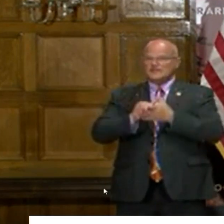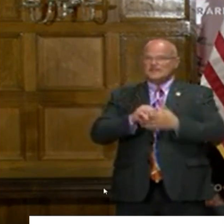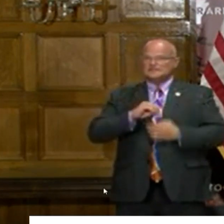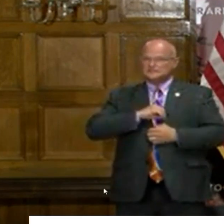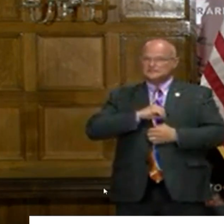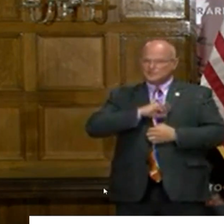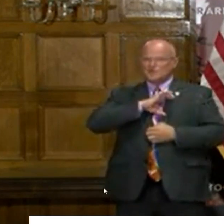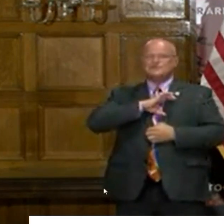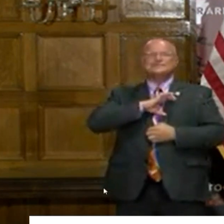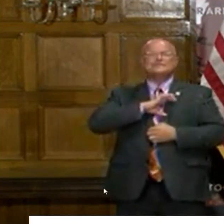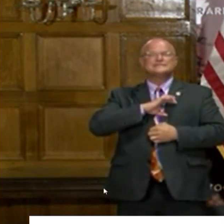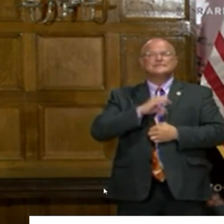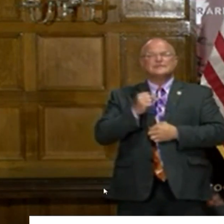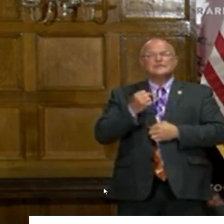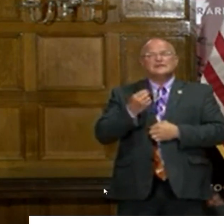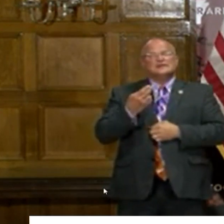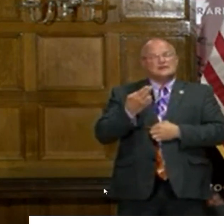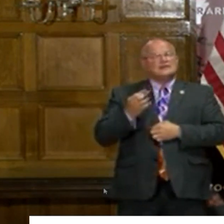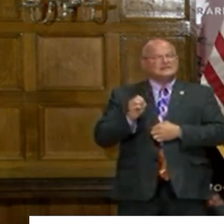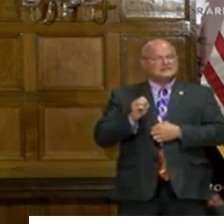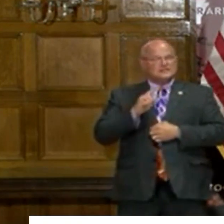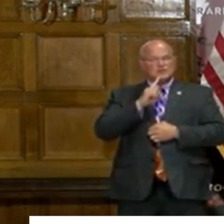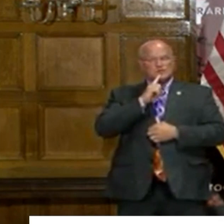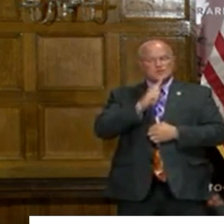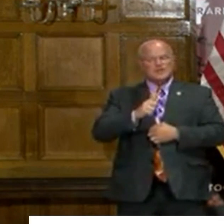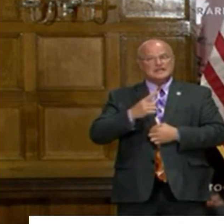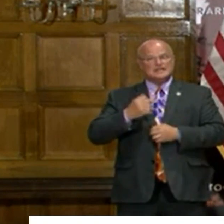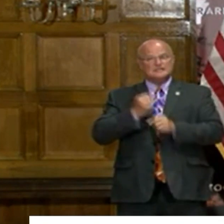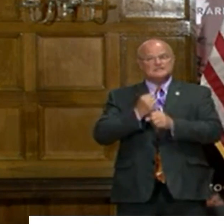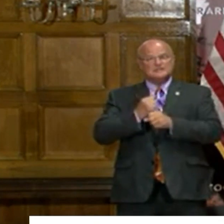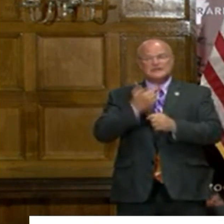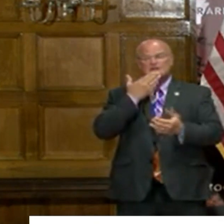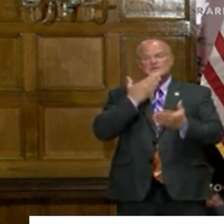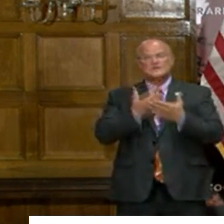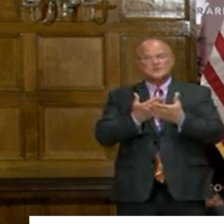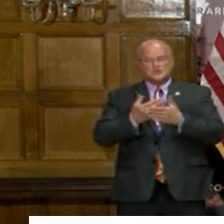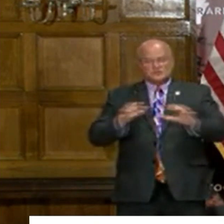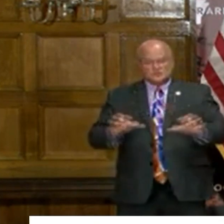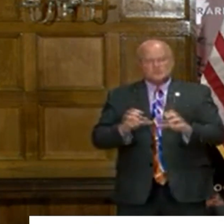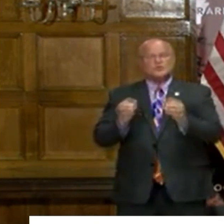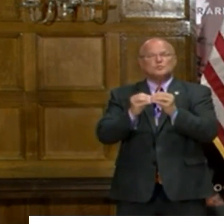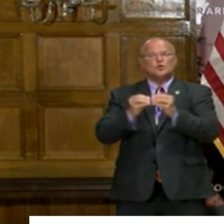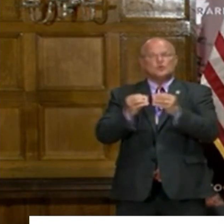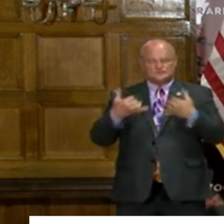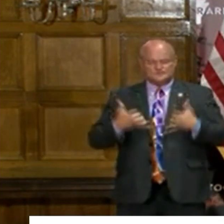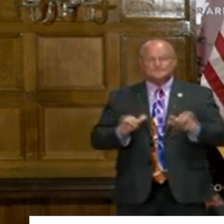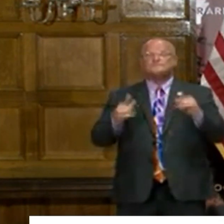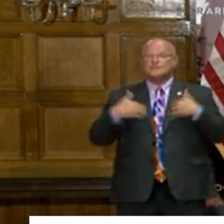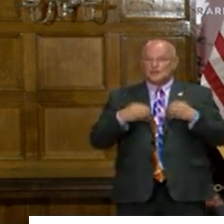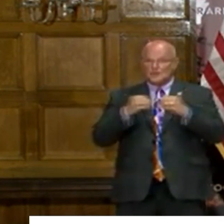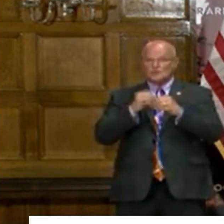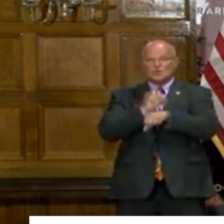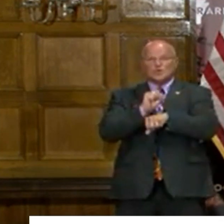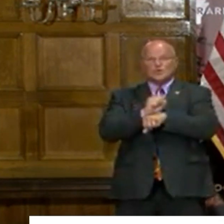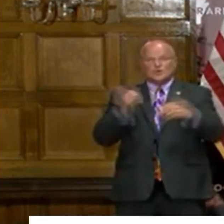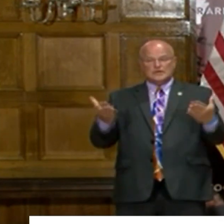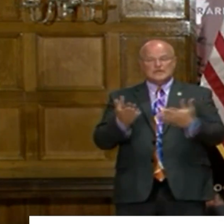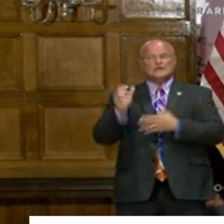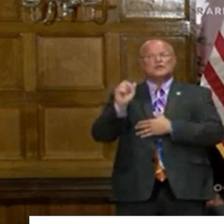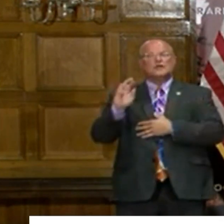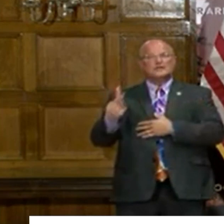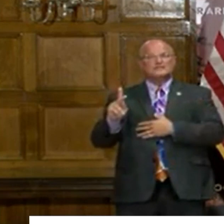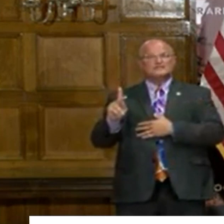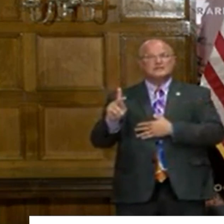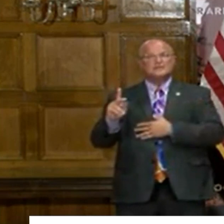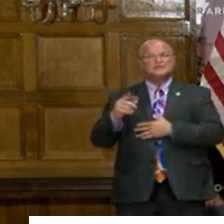encouraging. She certainly encouraged us to do more, that we still have more work to do here in